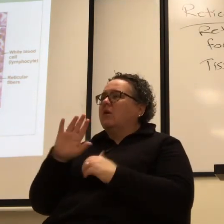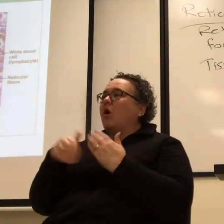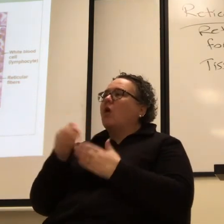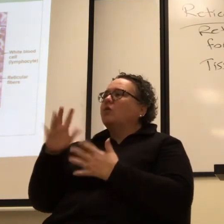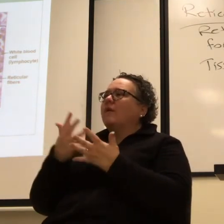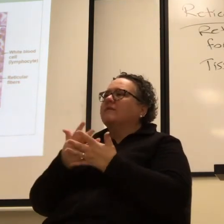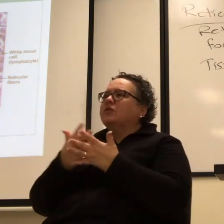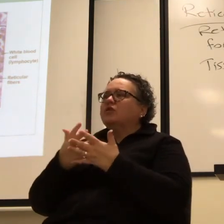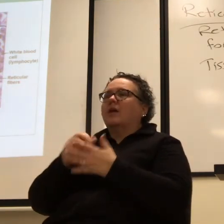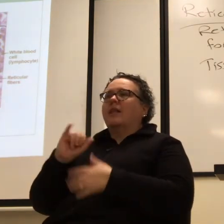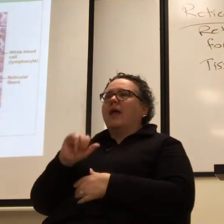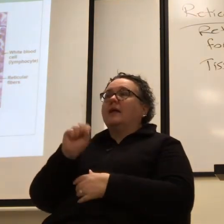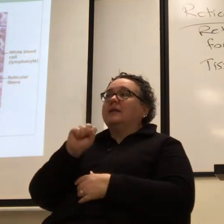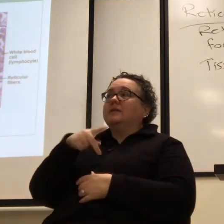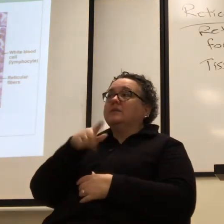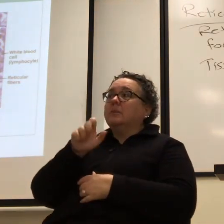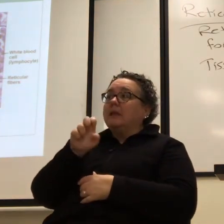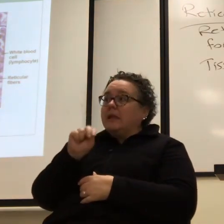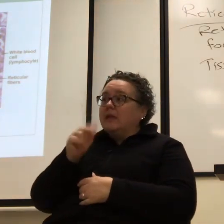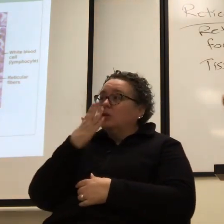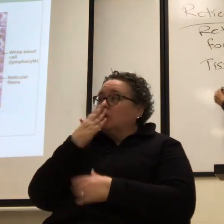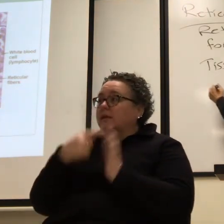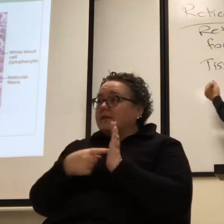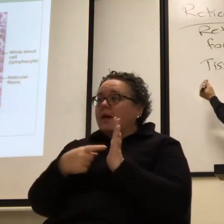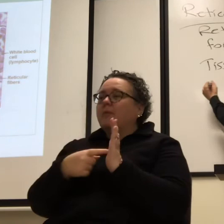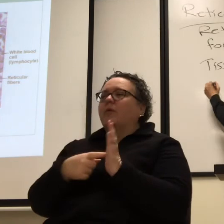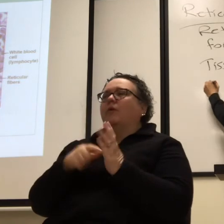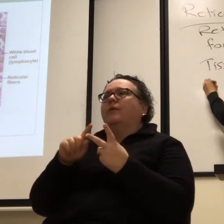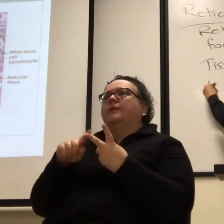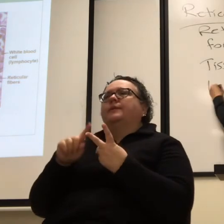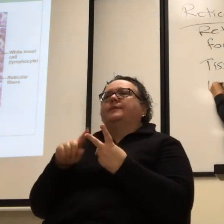like spleen, it's a good example.